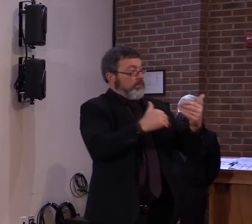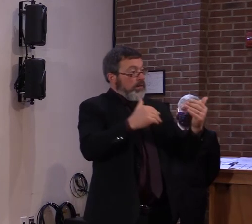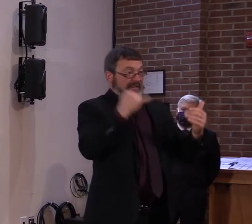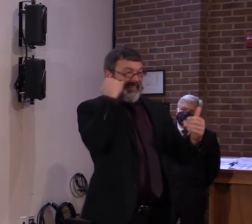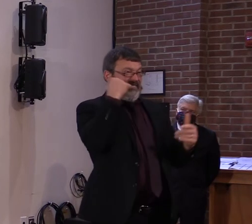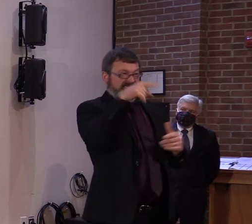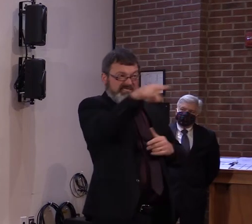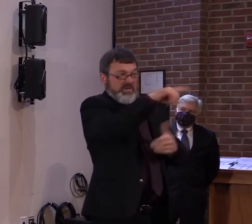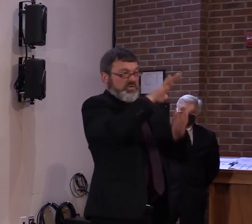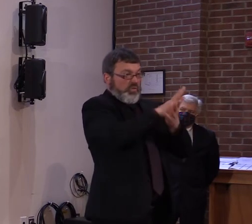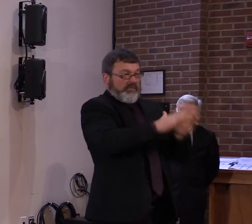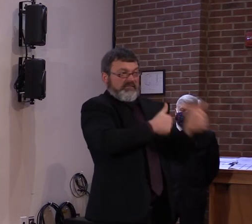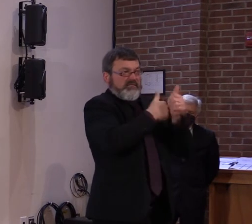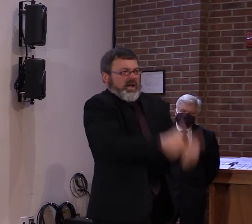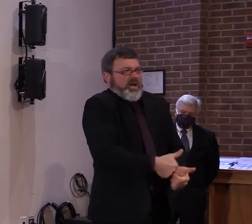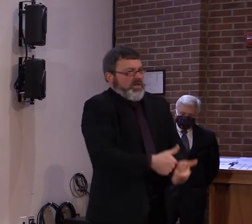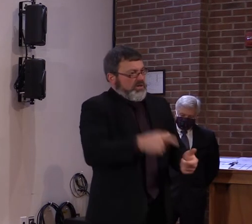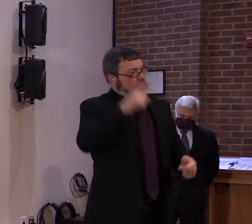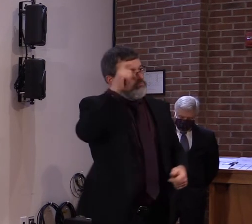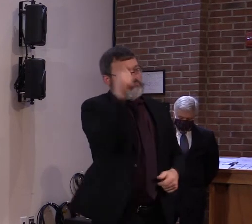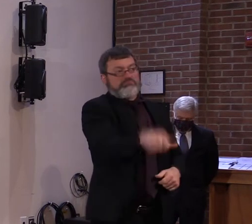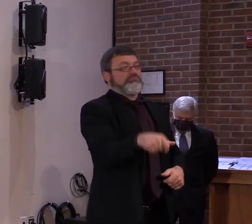represented internationally as well.